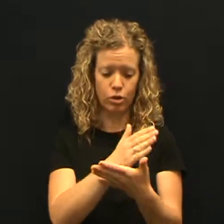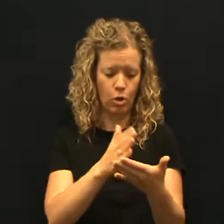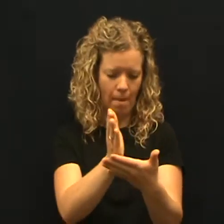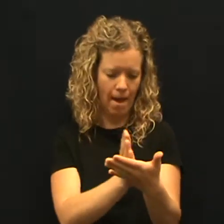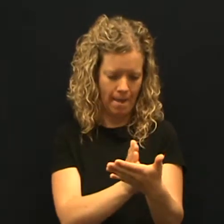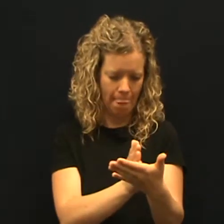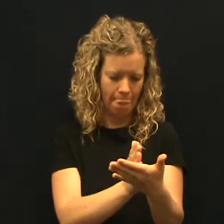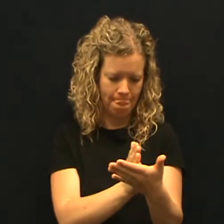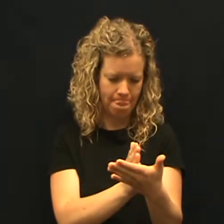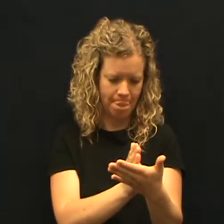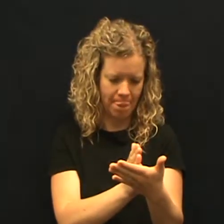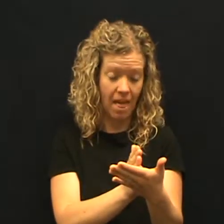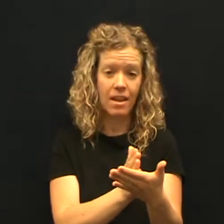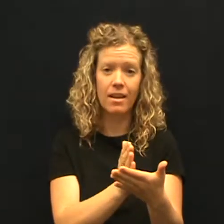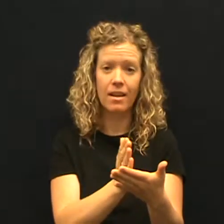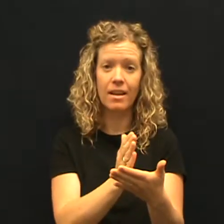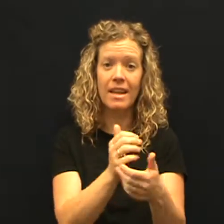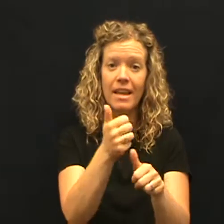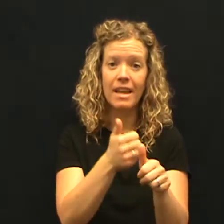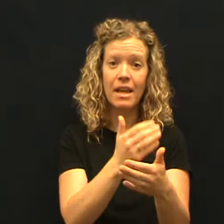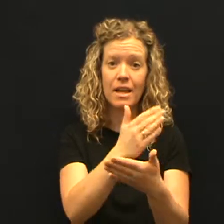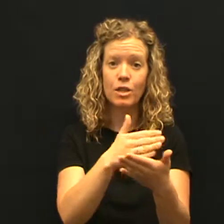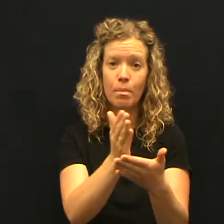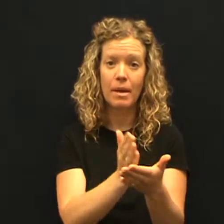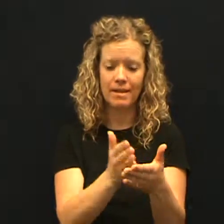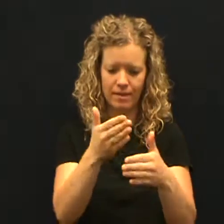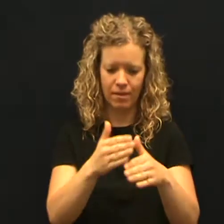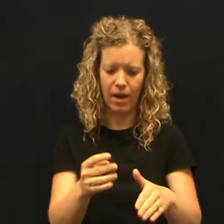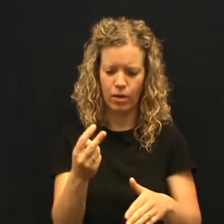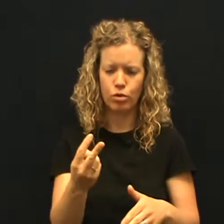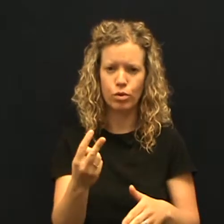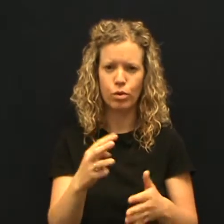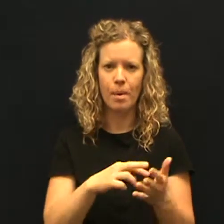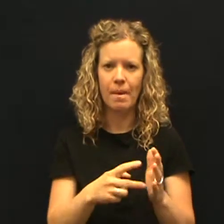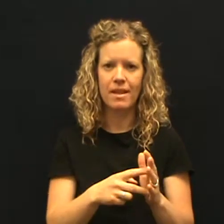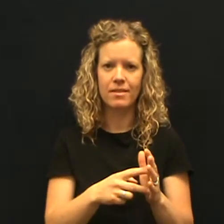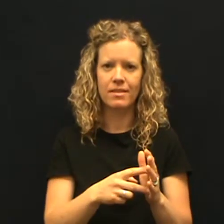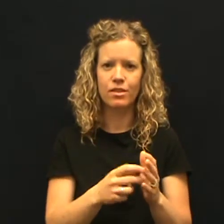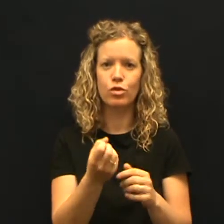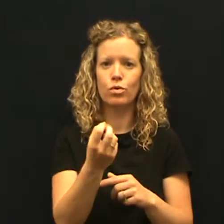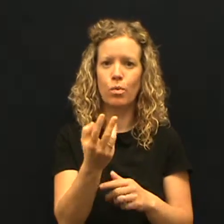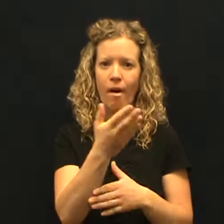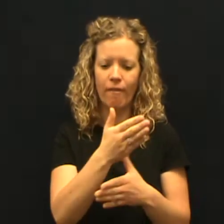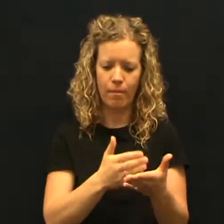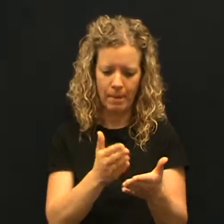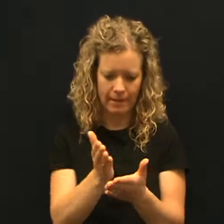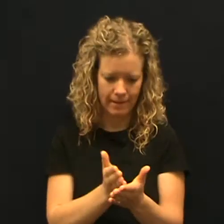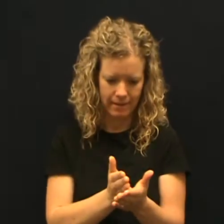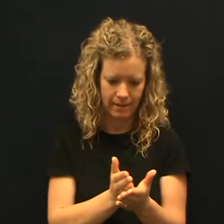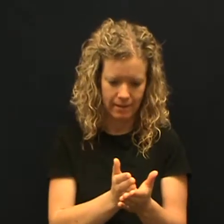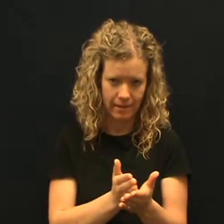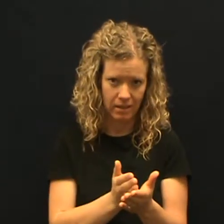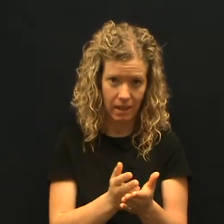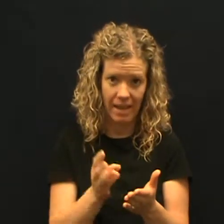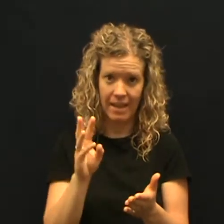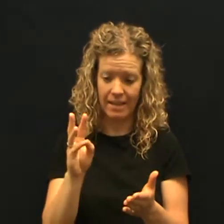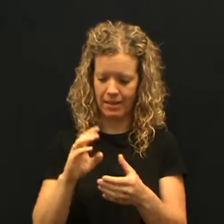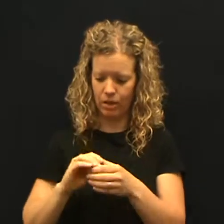in 2. We now have 12 pieces of pie, and you still have 6 owners, and they each own 2 pieces of the pie.